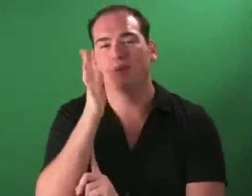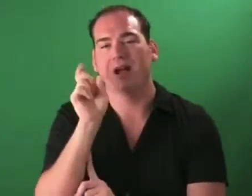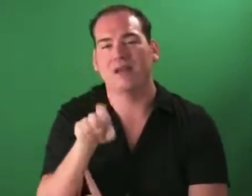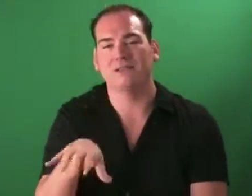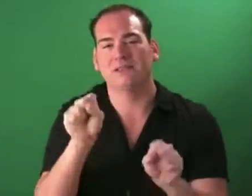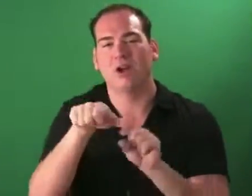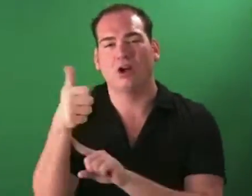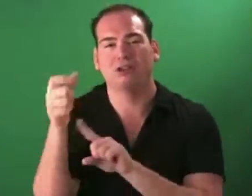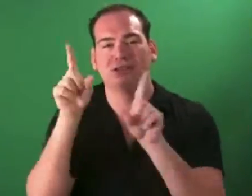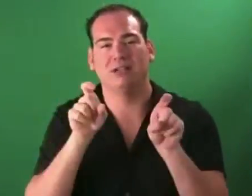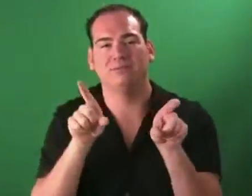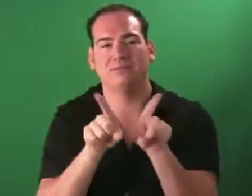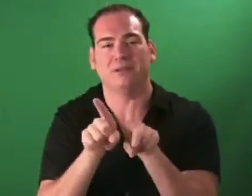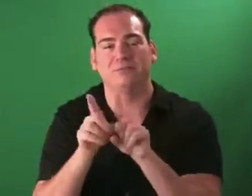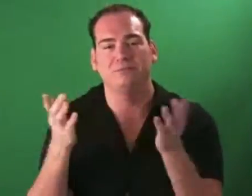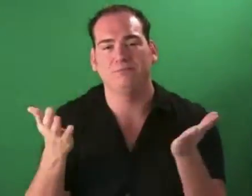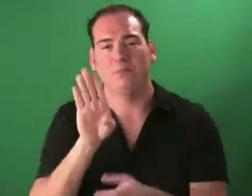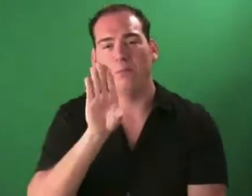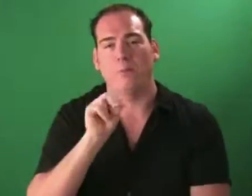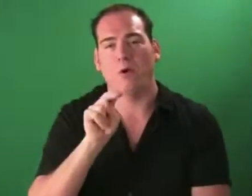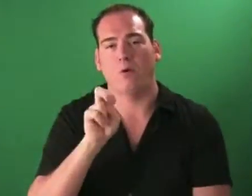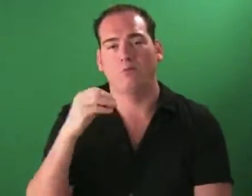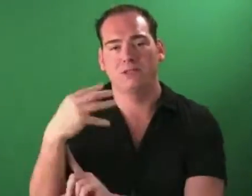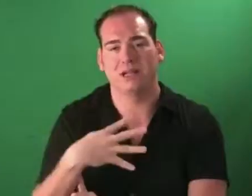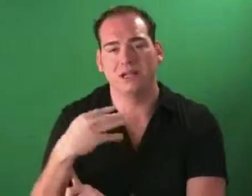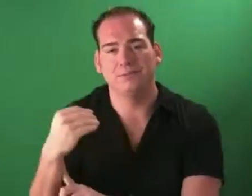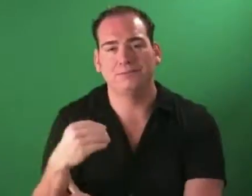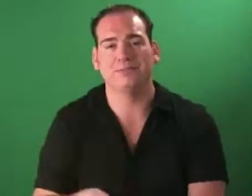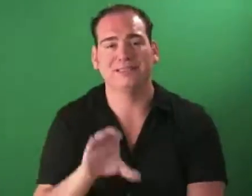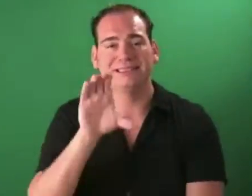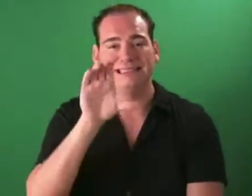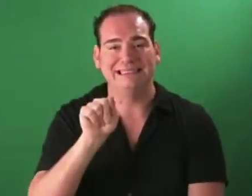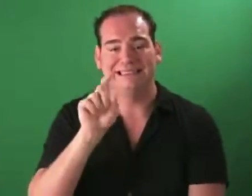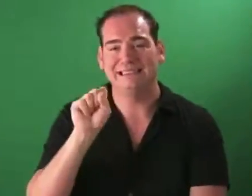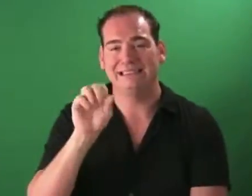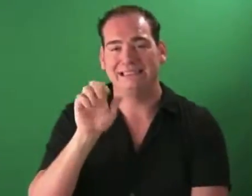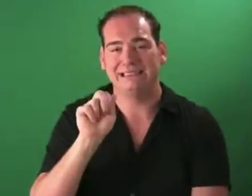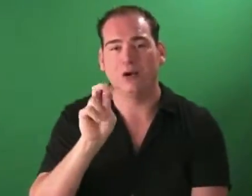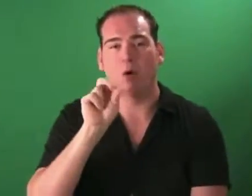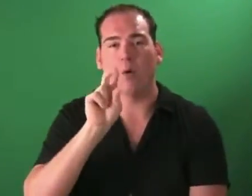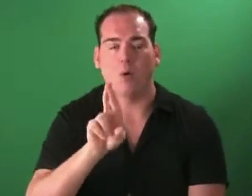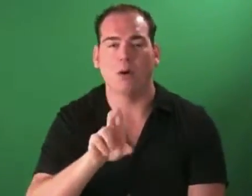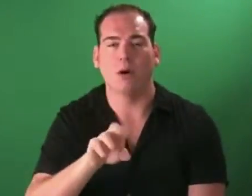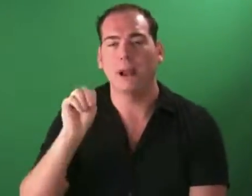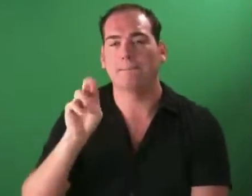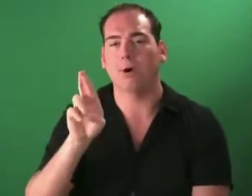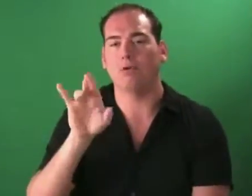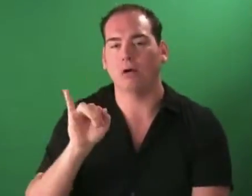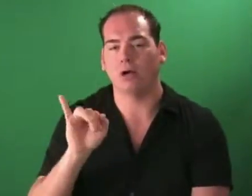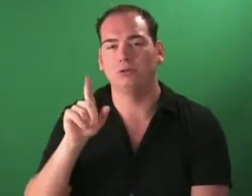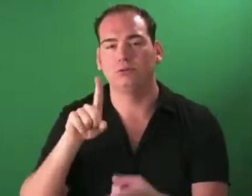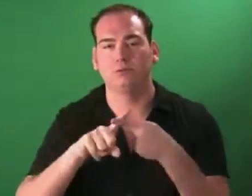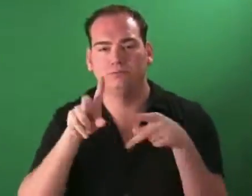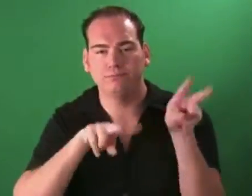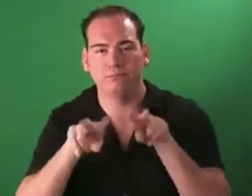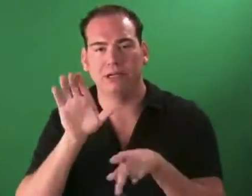And if the biopsy test comes back as cancerous, there are some other tests that you can do,